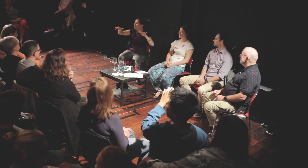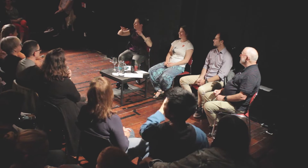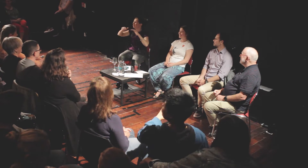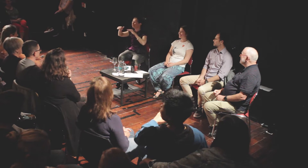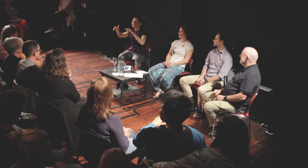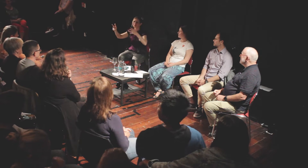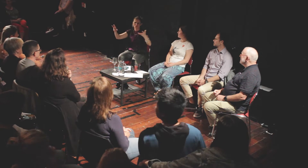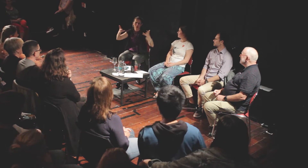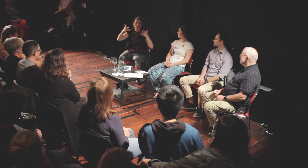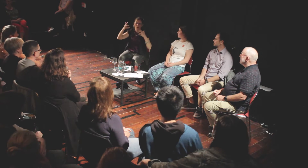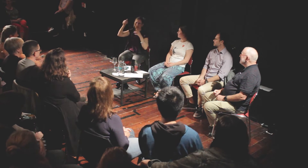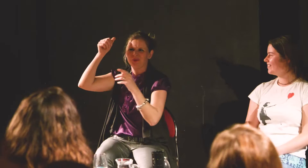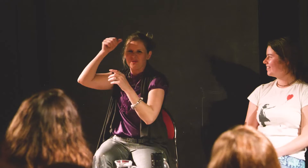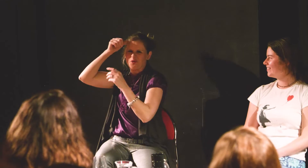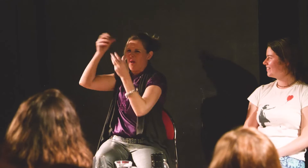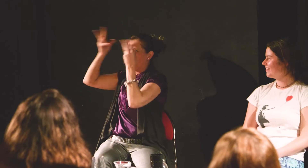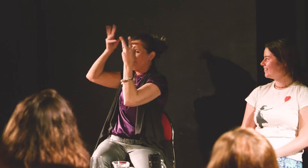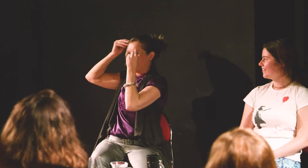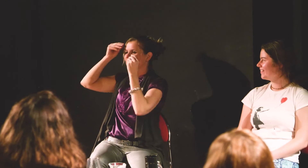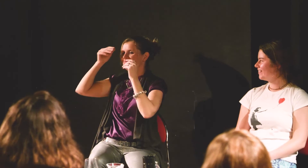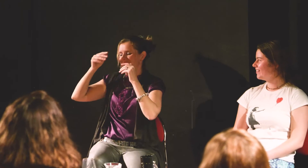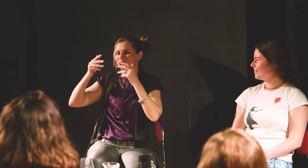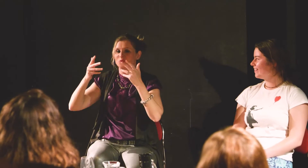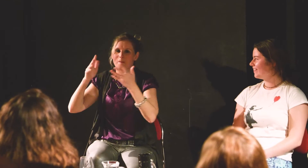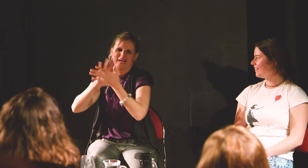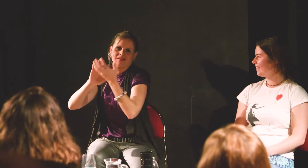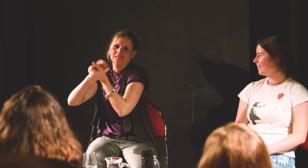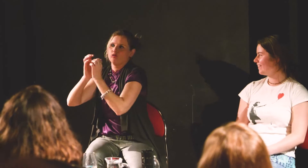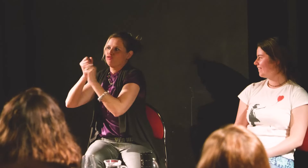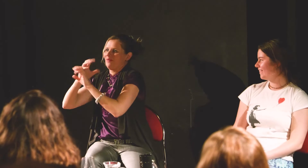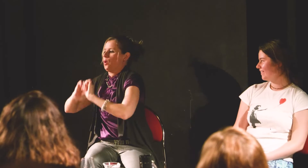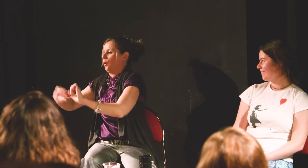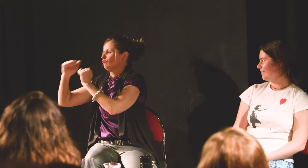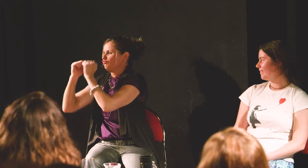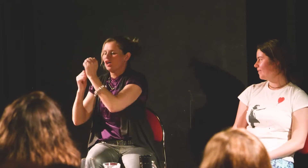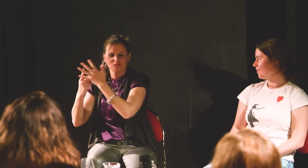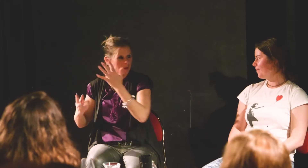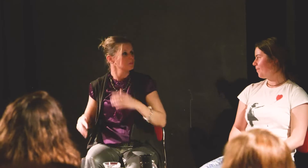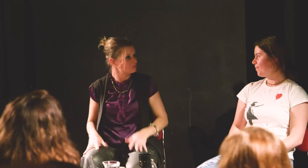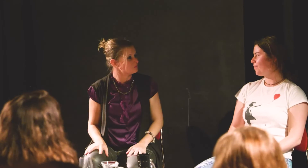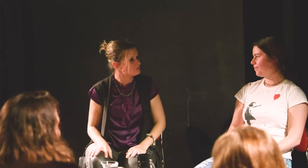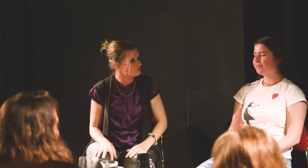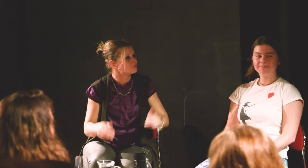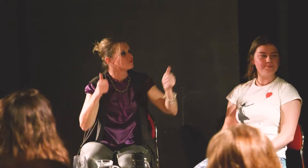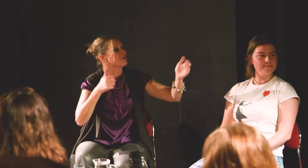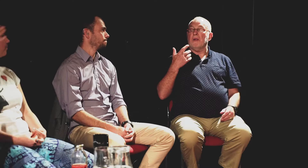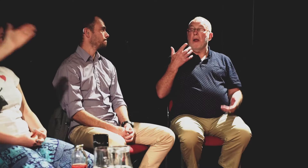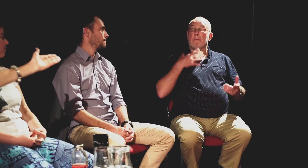All right, yeah, all right, the numbers are there. So that's been part of your learning as well. So sign language has its own